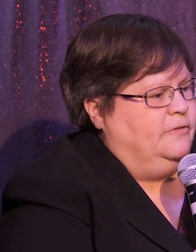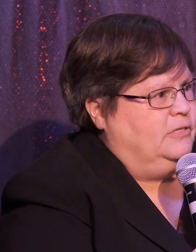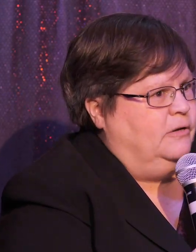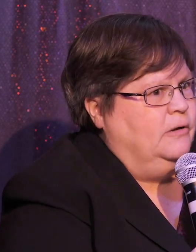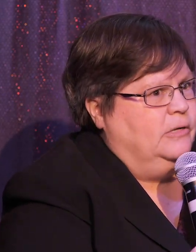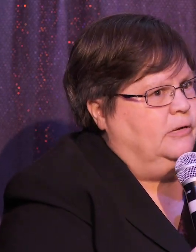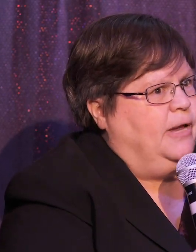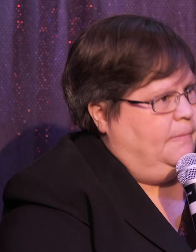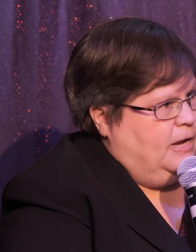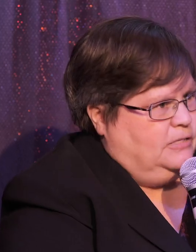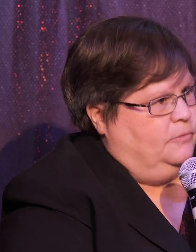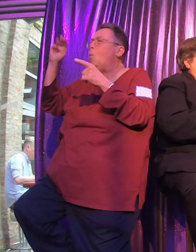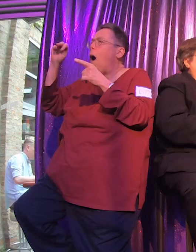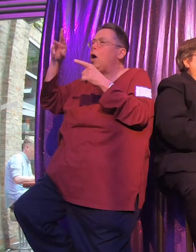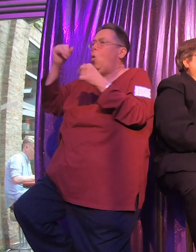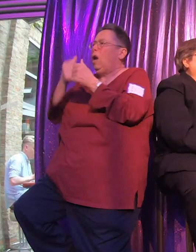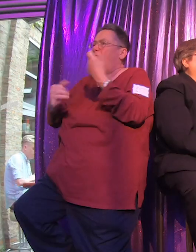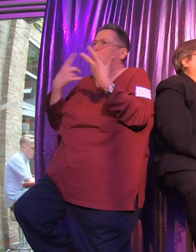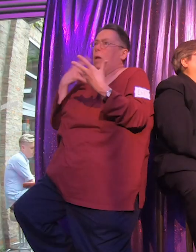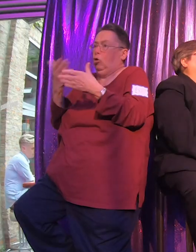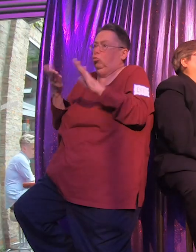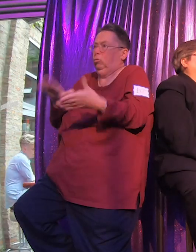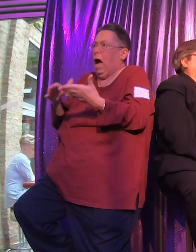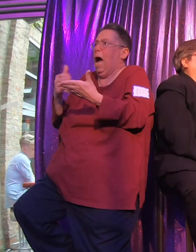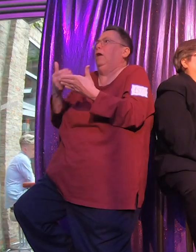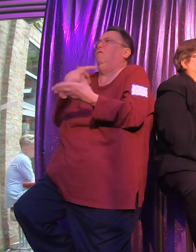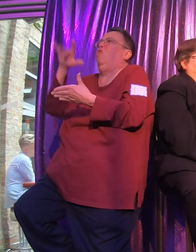gave their lives to make it possible.